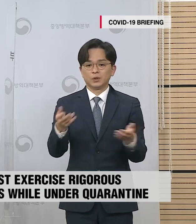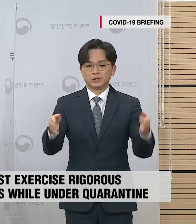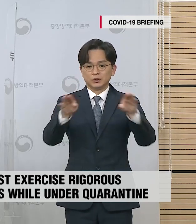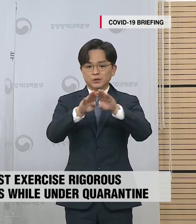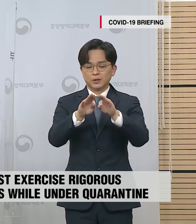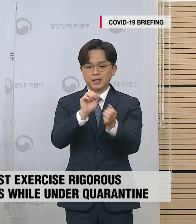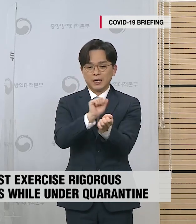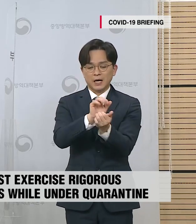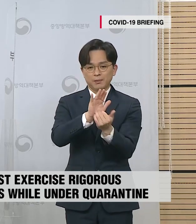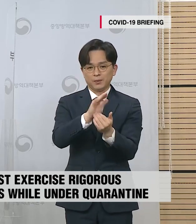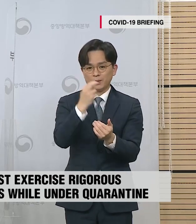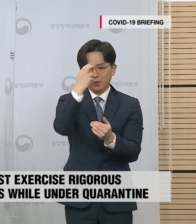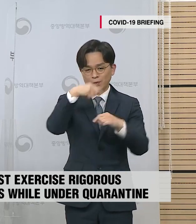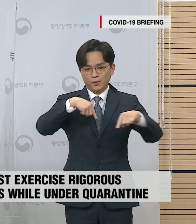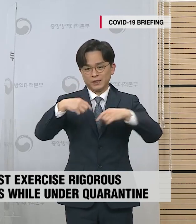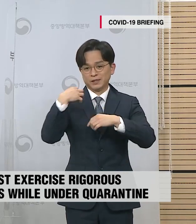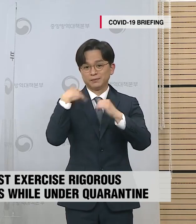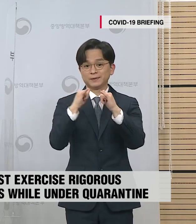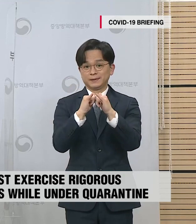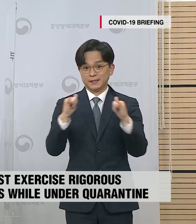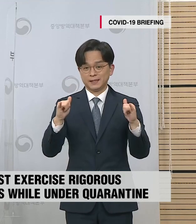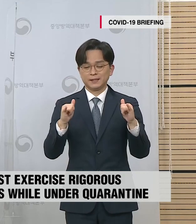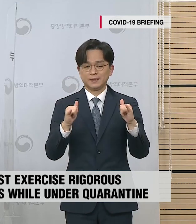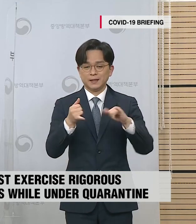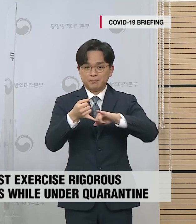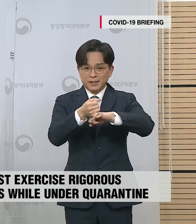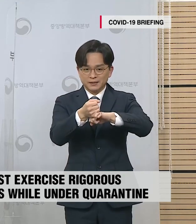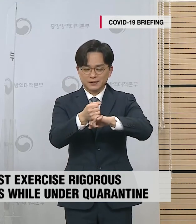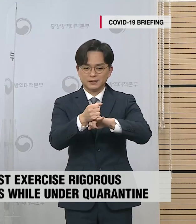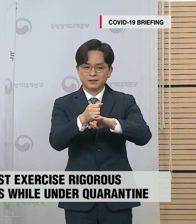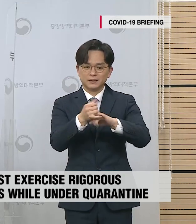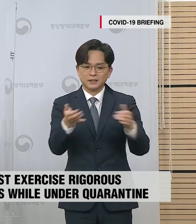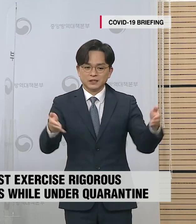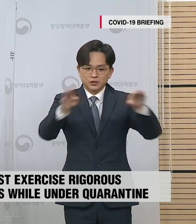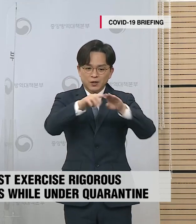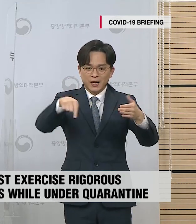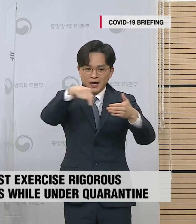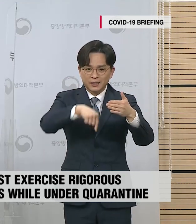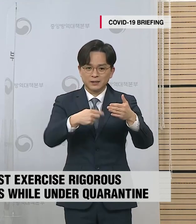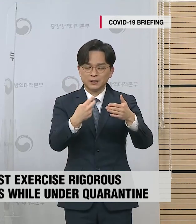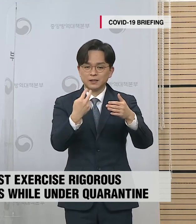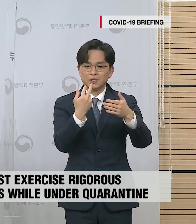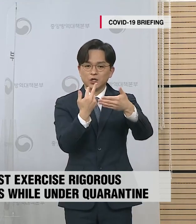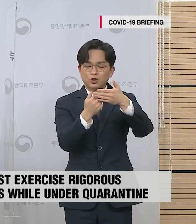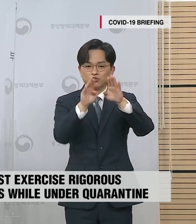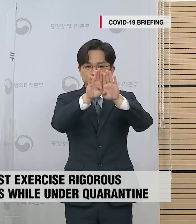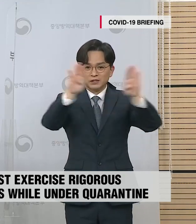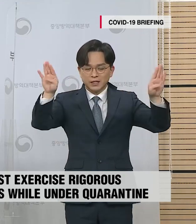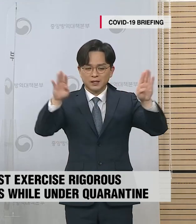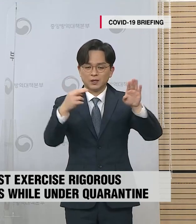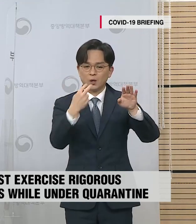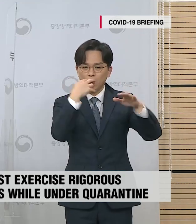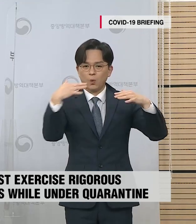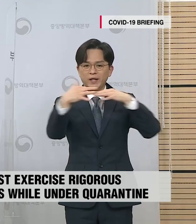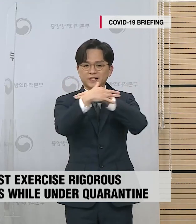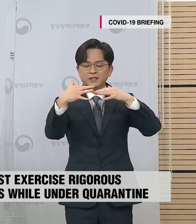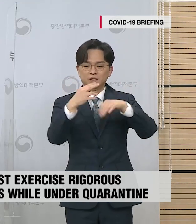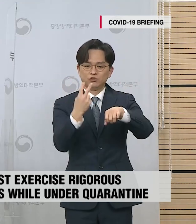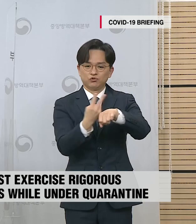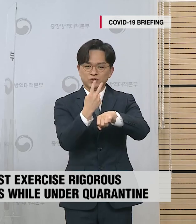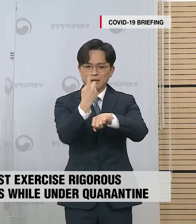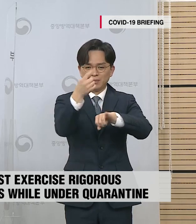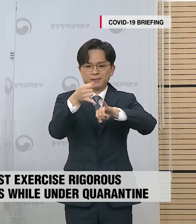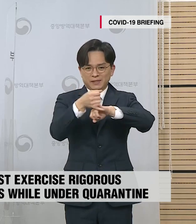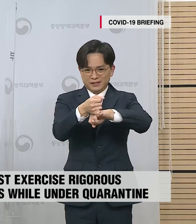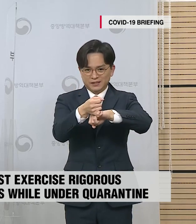well. And all of the managers of these facilities need to ventilate their space on a regular basis, and also disinfect